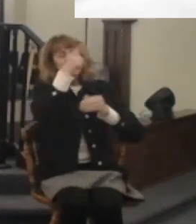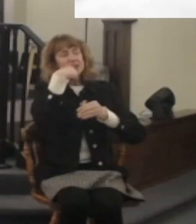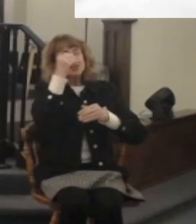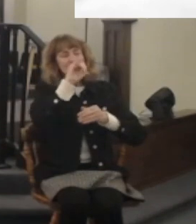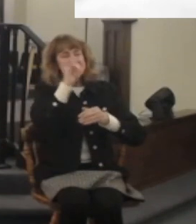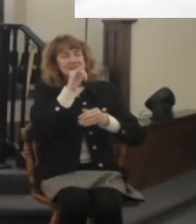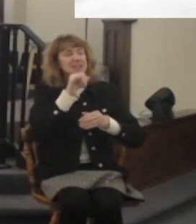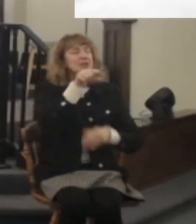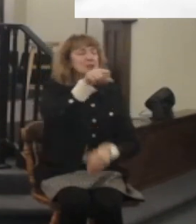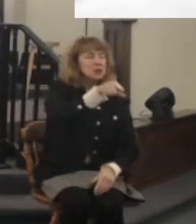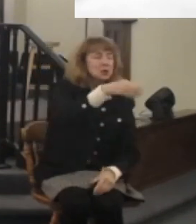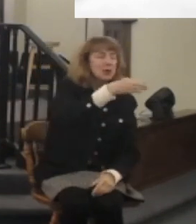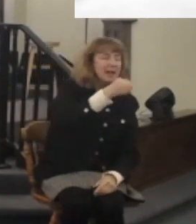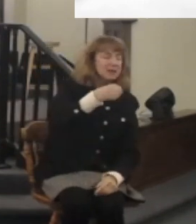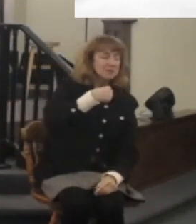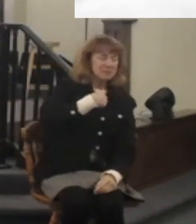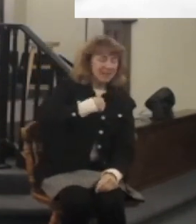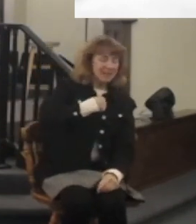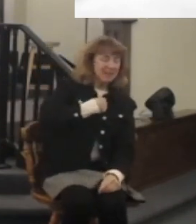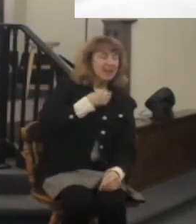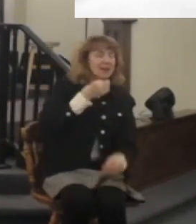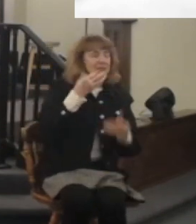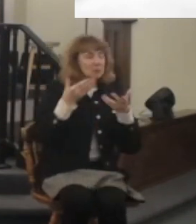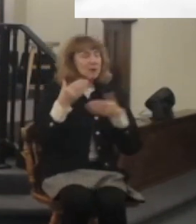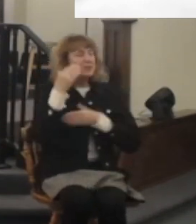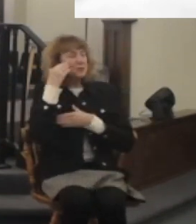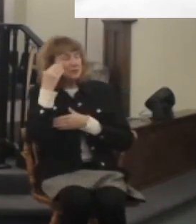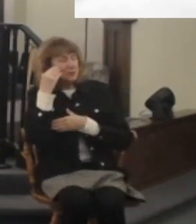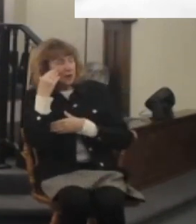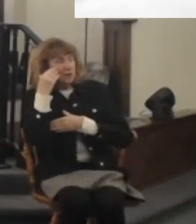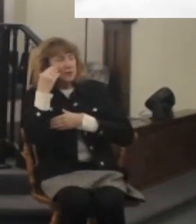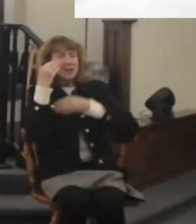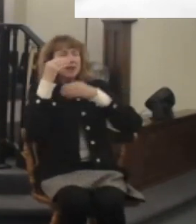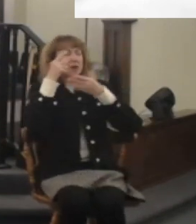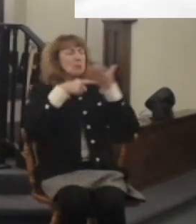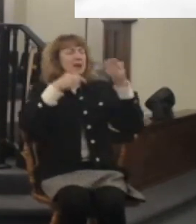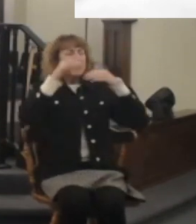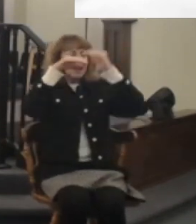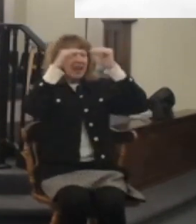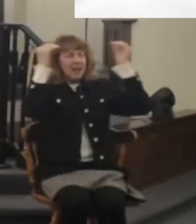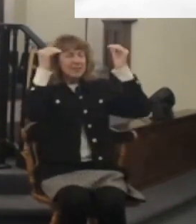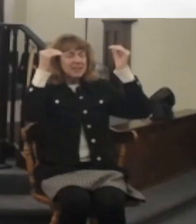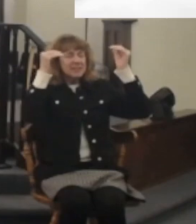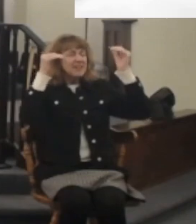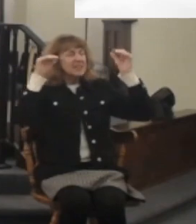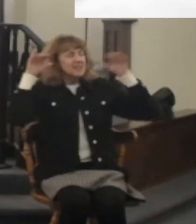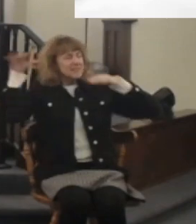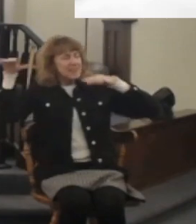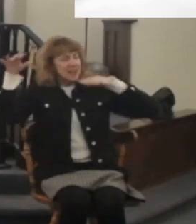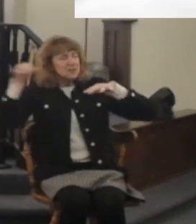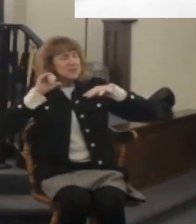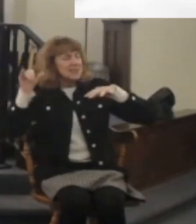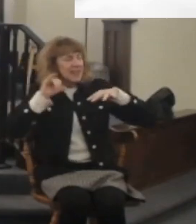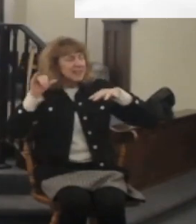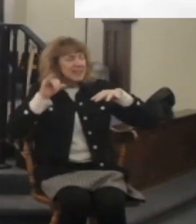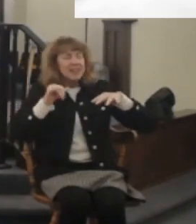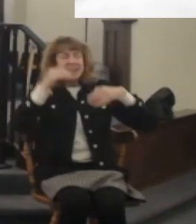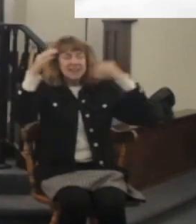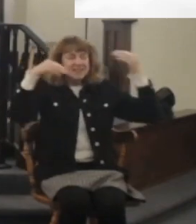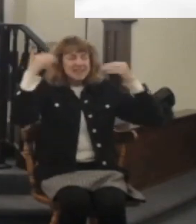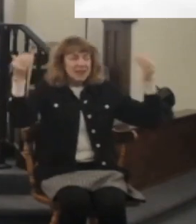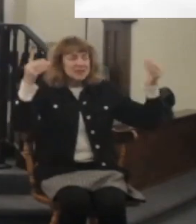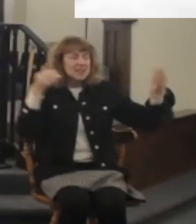want to know what heaven sounds like, just let it fill the room. So let's just let it fill the room this morning,